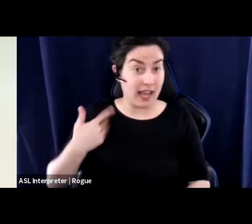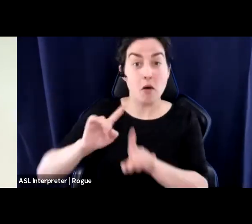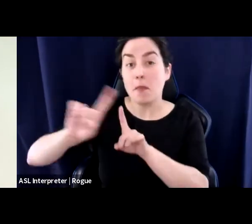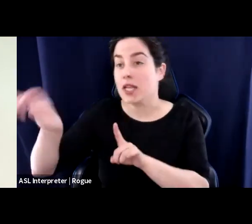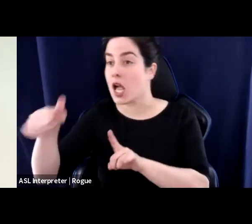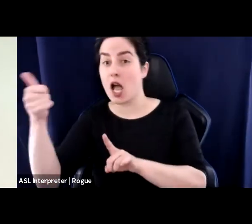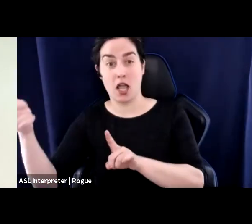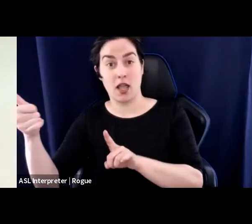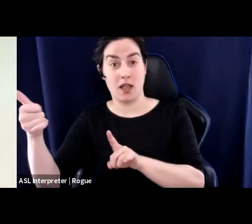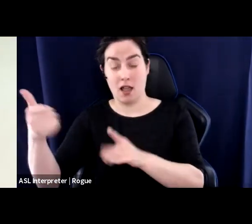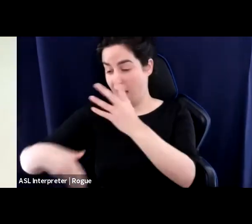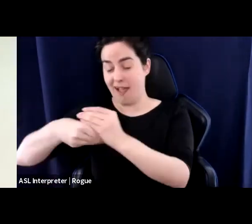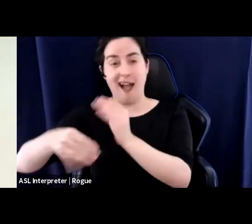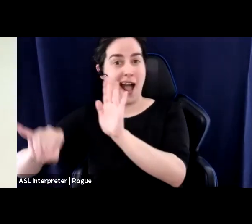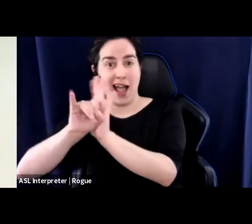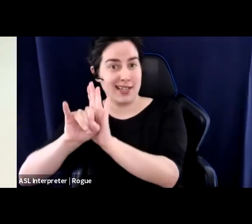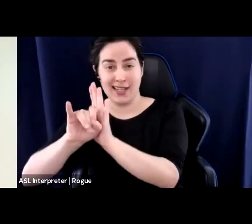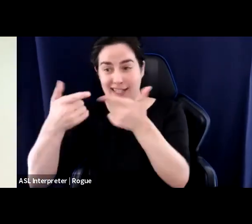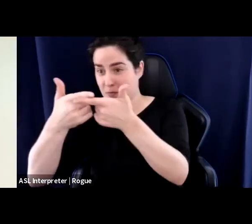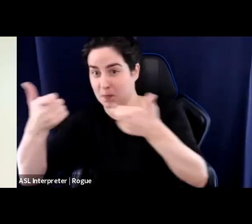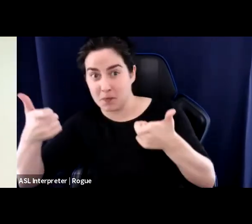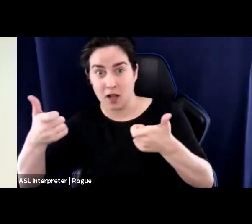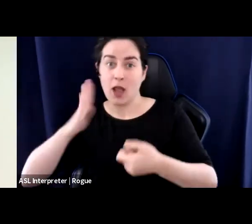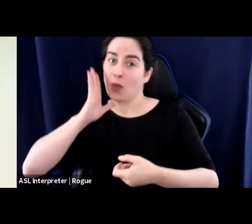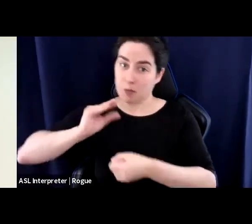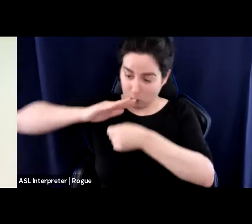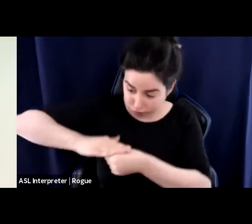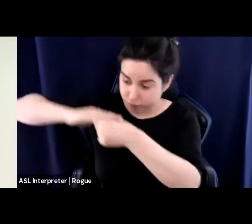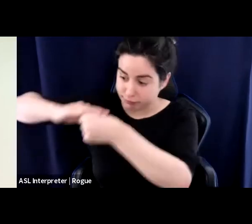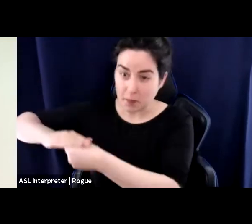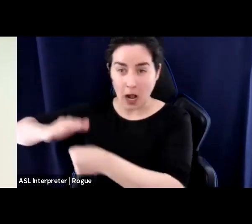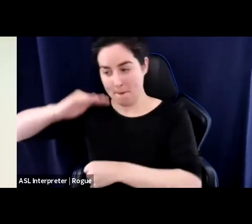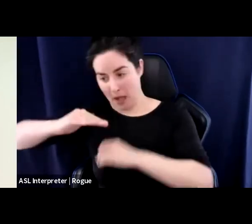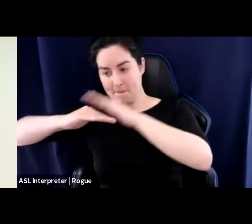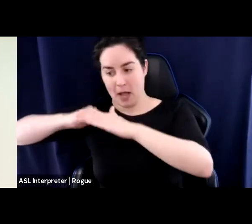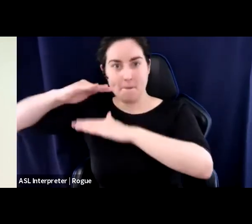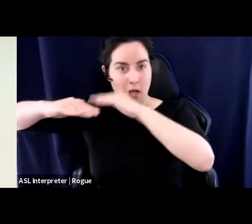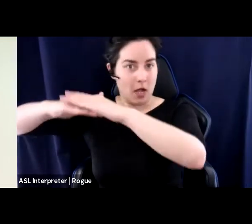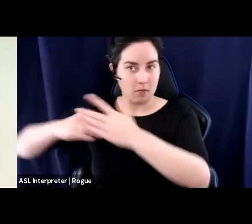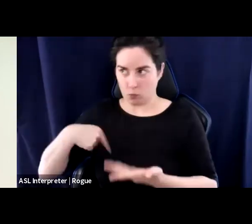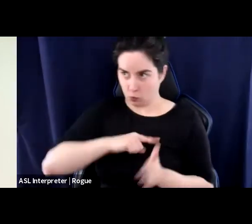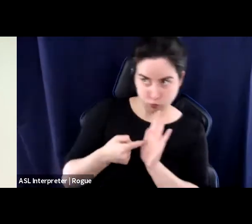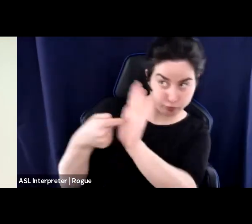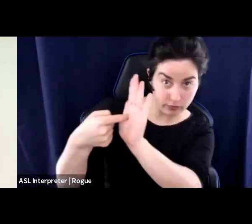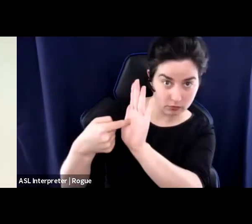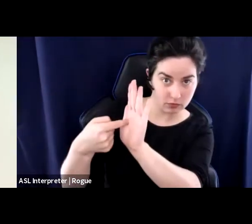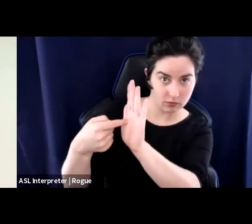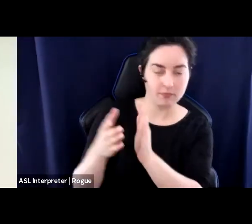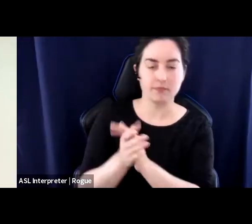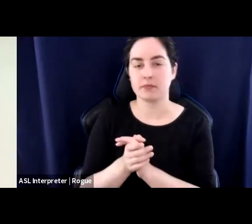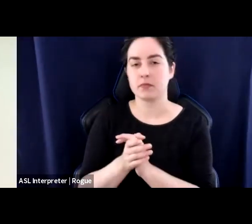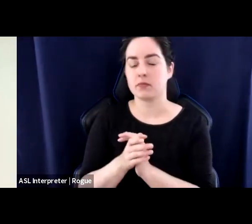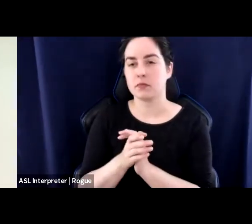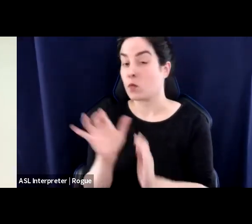assault. And the case has been criticized where for the fact